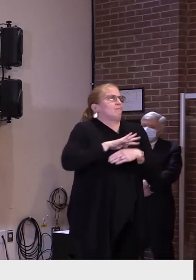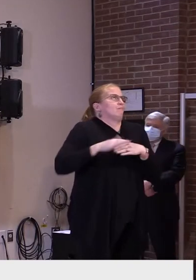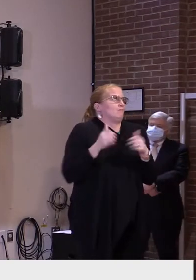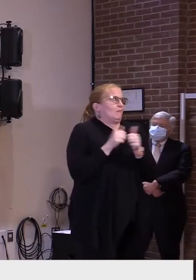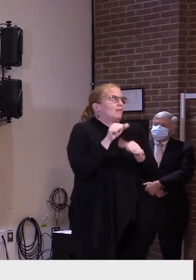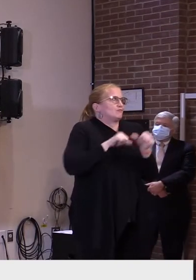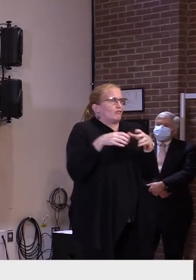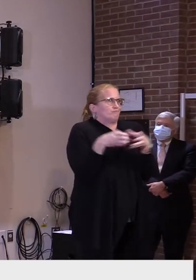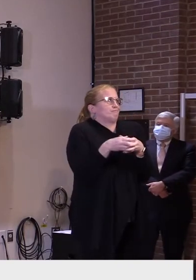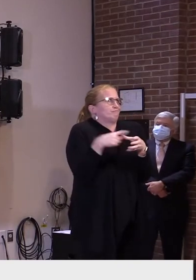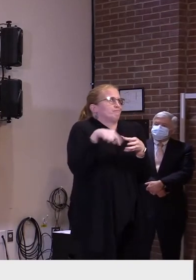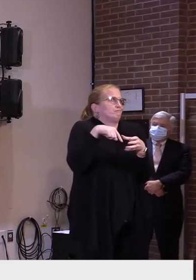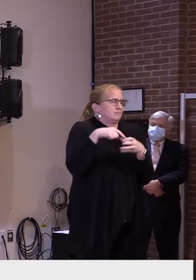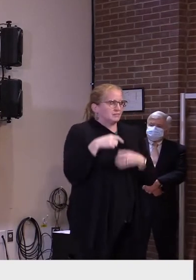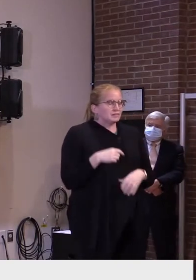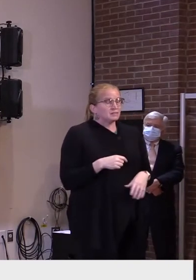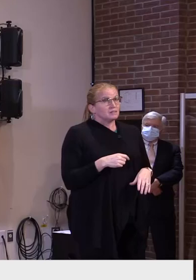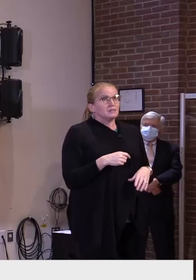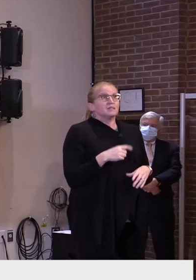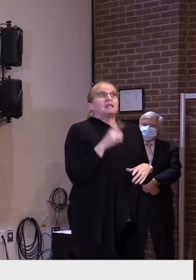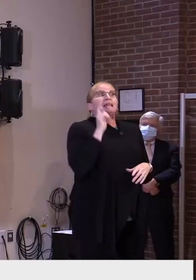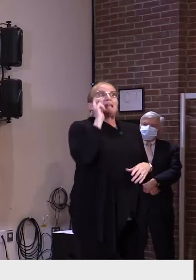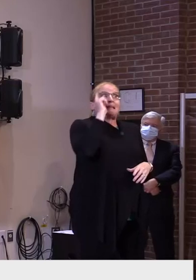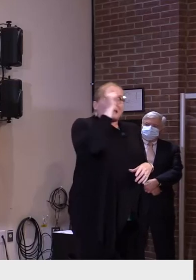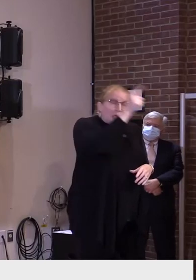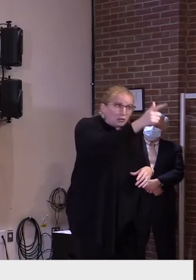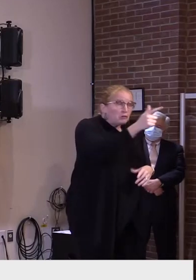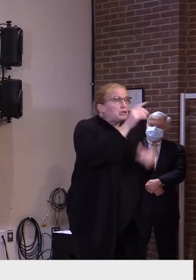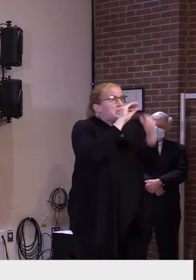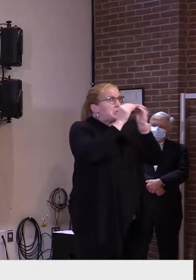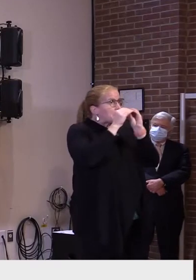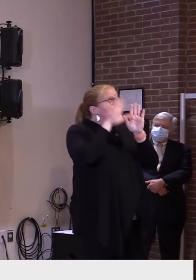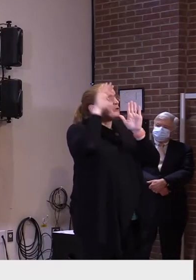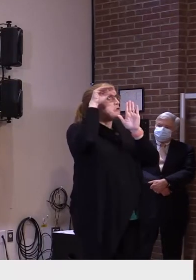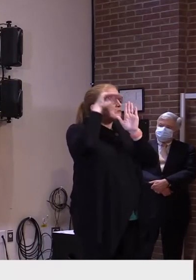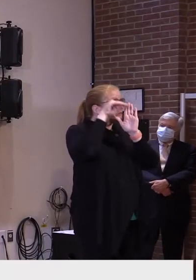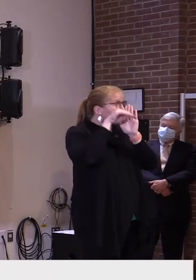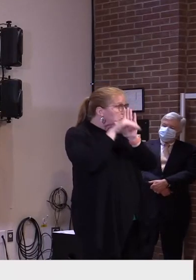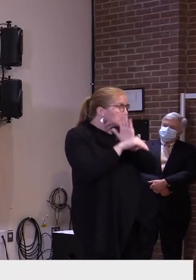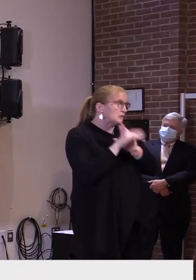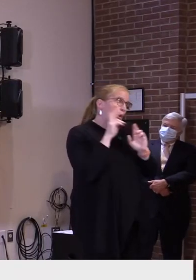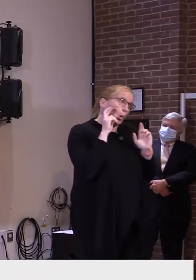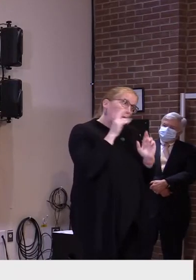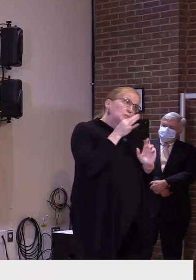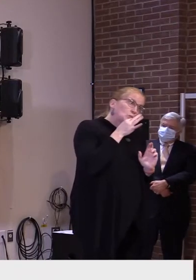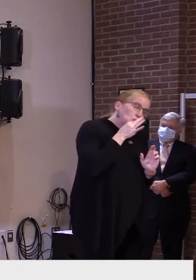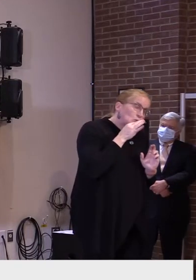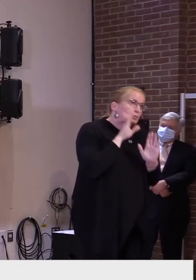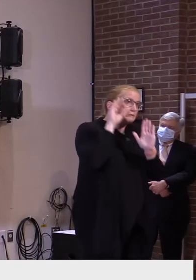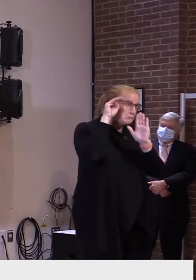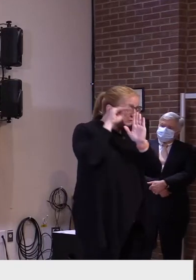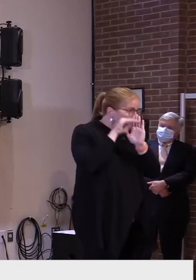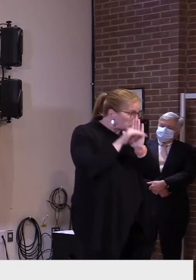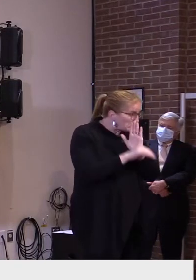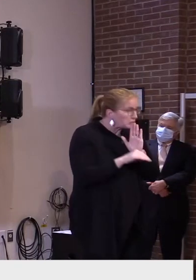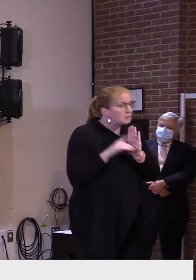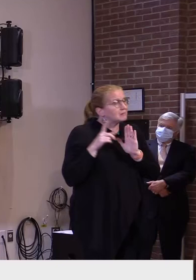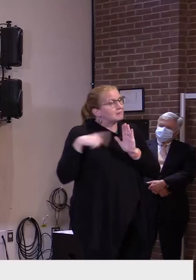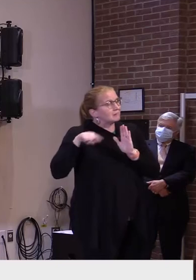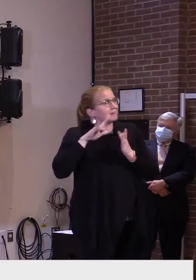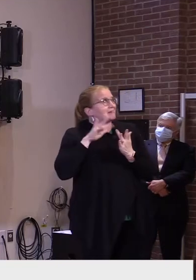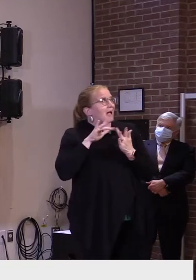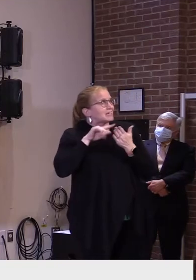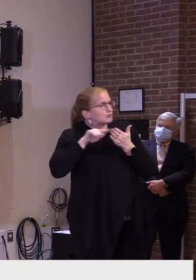We fully expect that when case volumes decrease in the not-too-distant future, contact tracing will continue to be